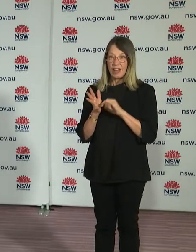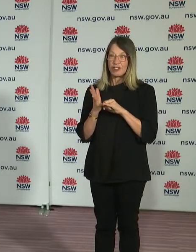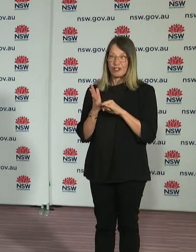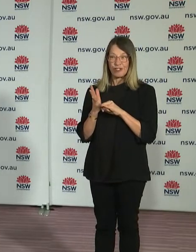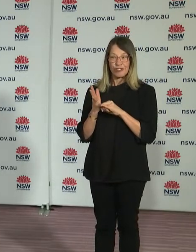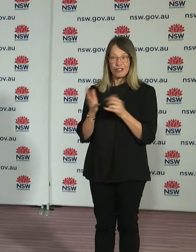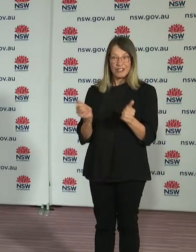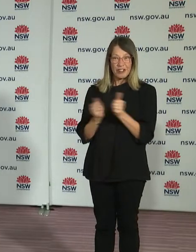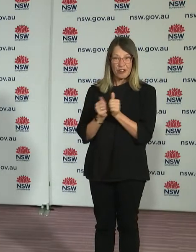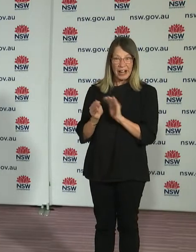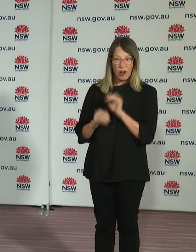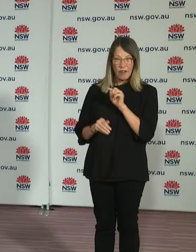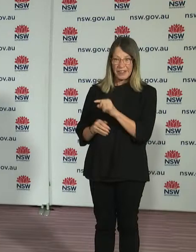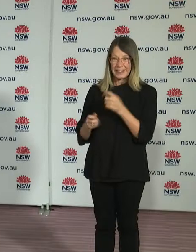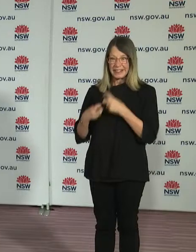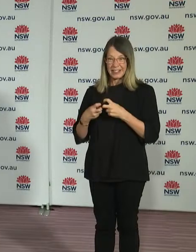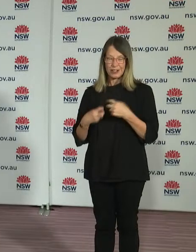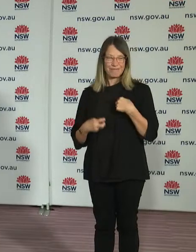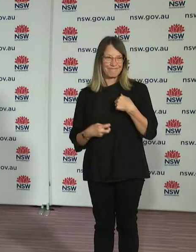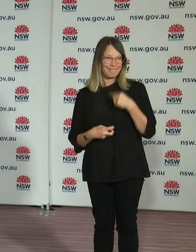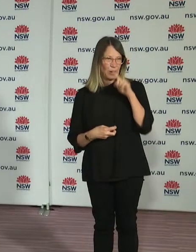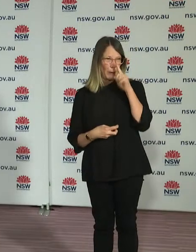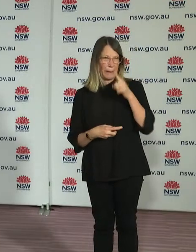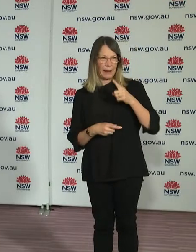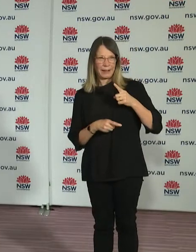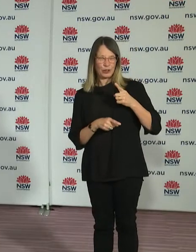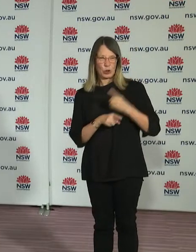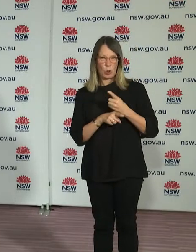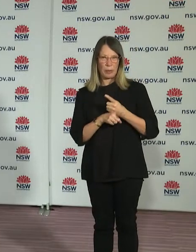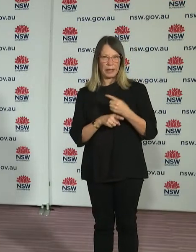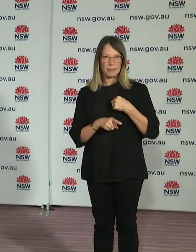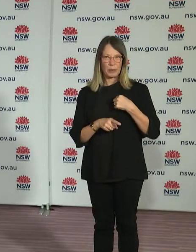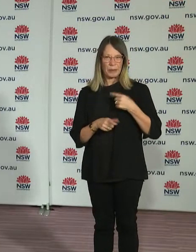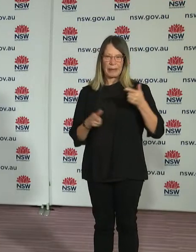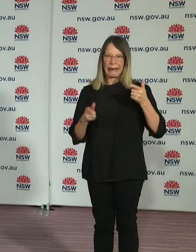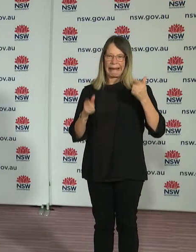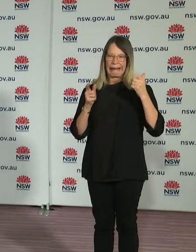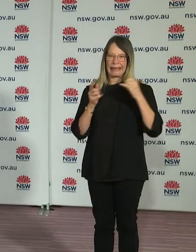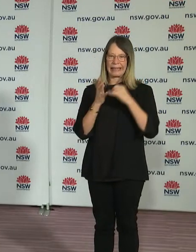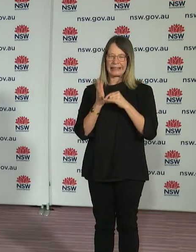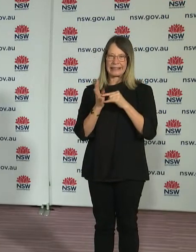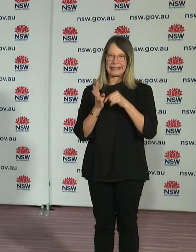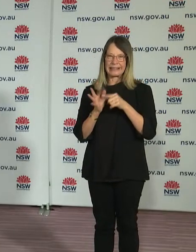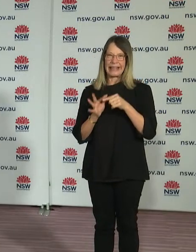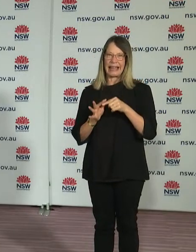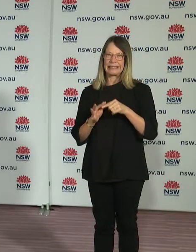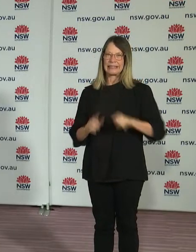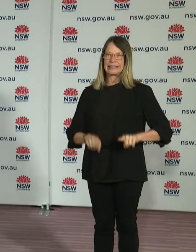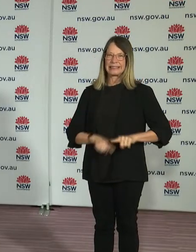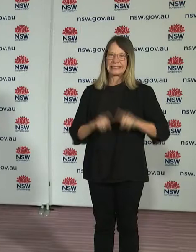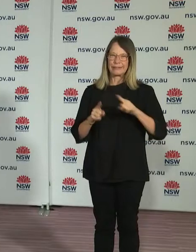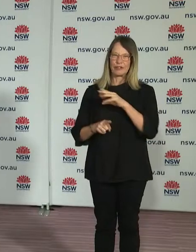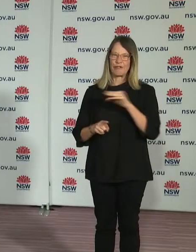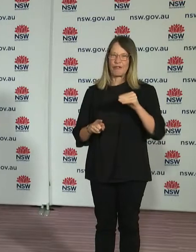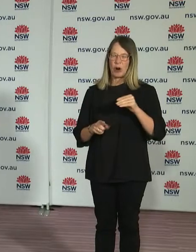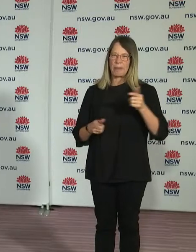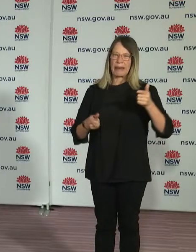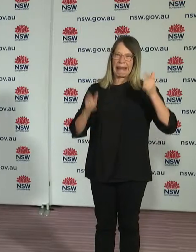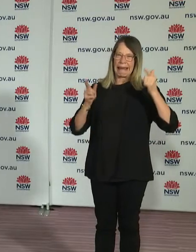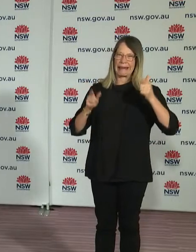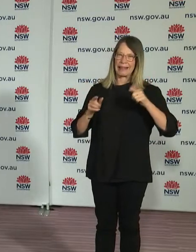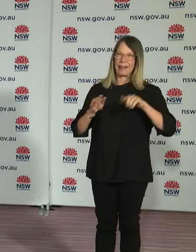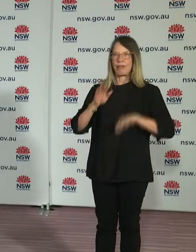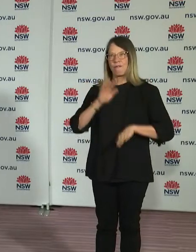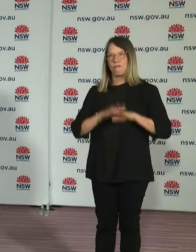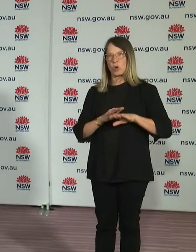comment on those matters, but obviously when you're leading a state, it's very different to having to lead a nation where the views are more disparate. So in New South Wales, I think the